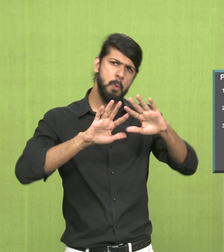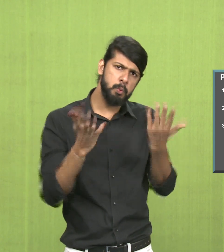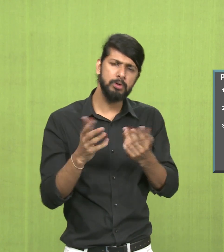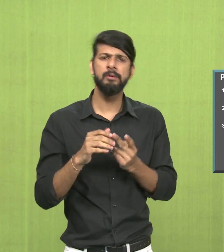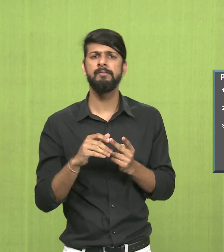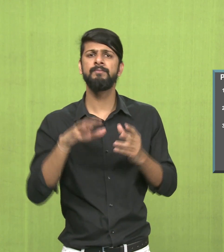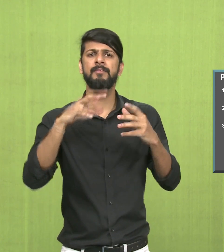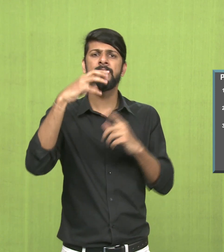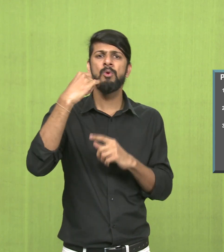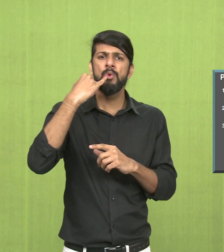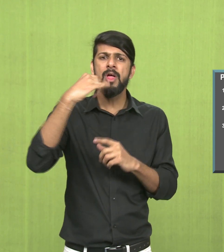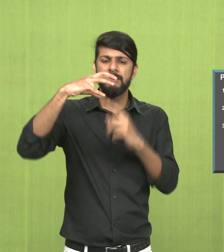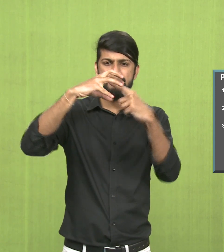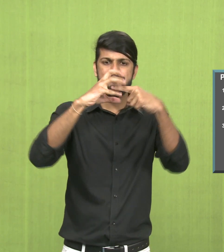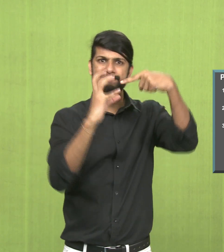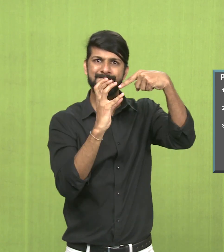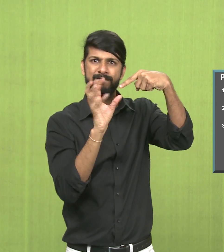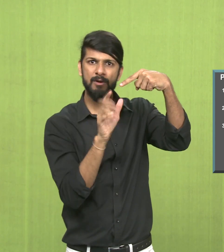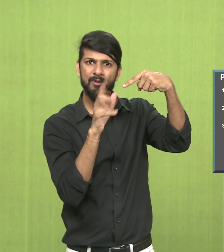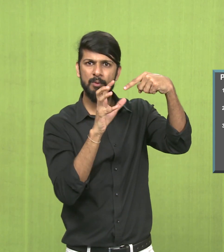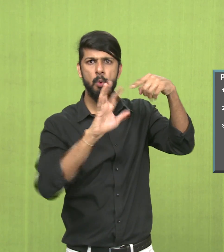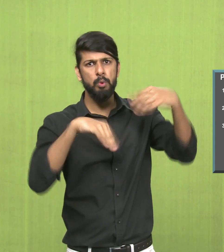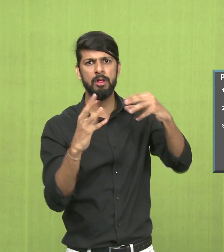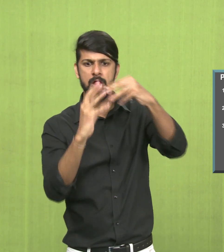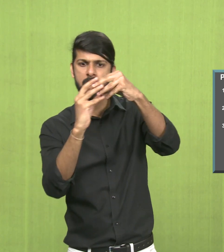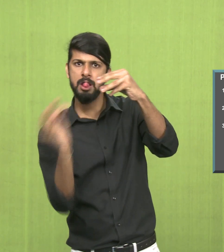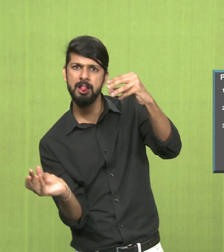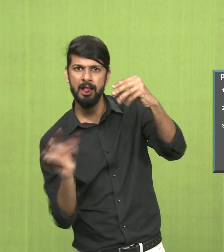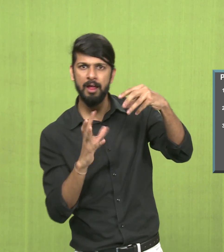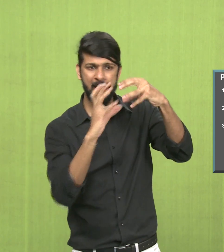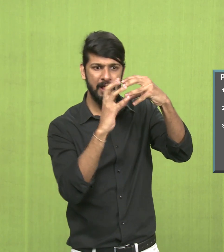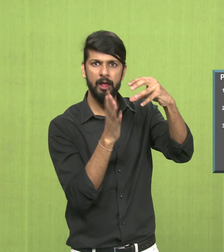Okra or the ladyfinger or the capsicum or the bell pepper